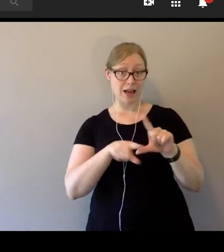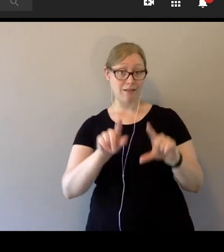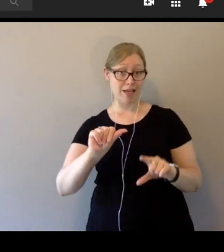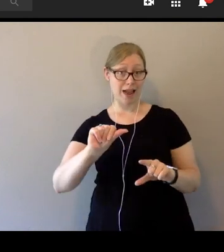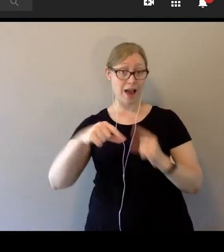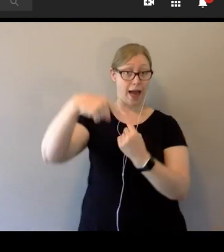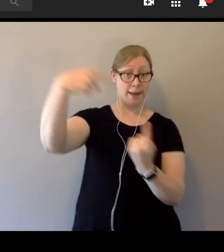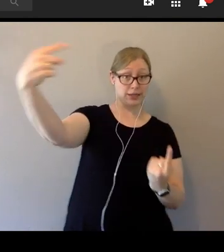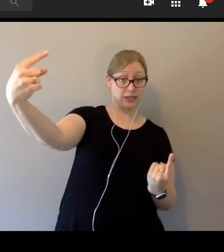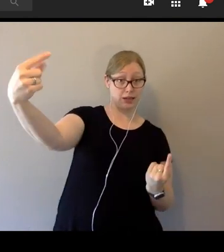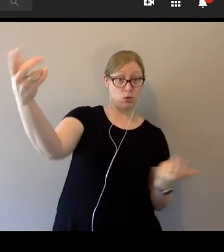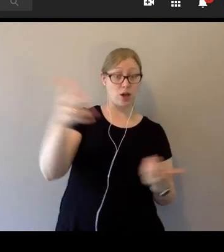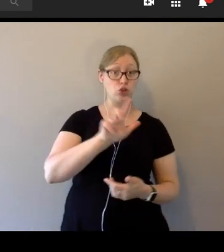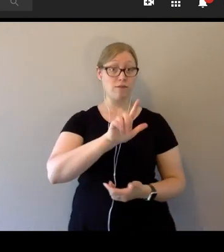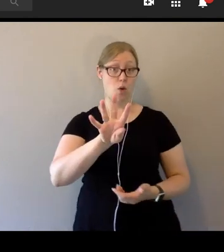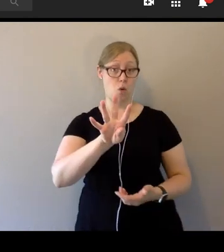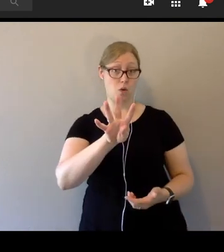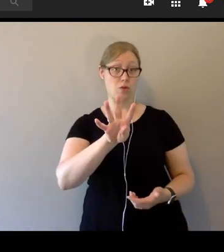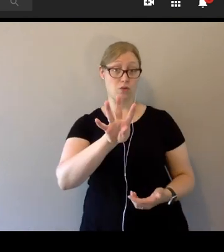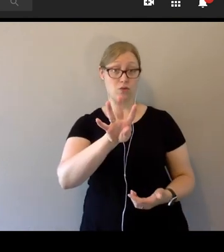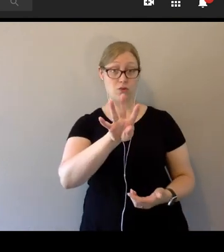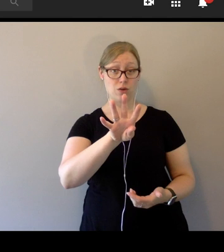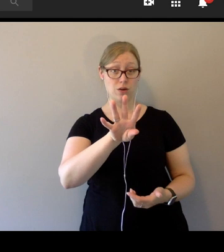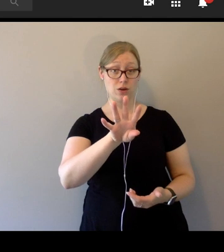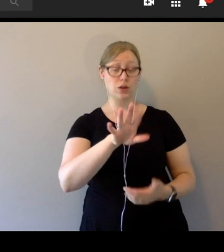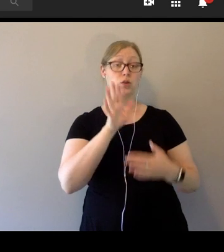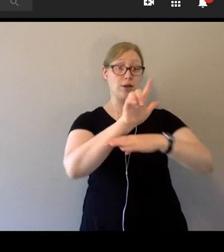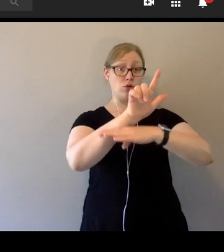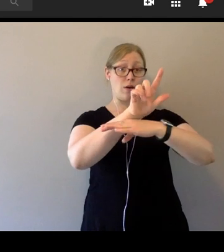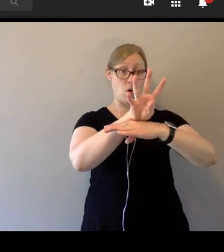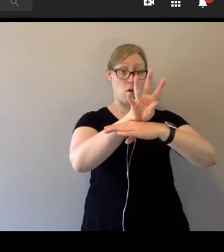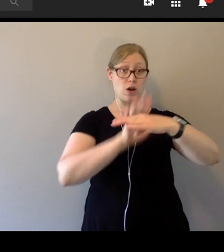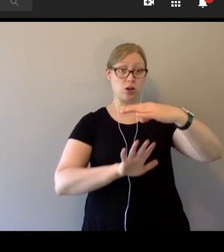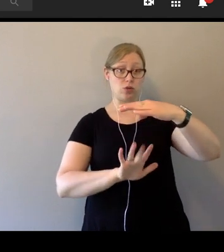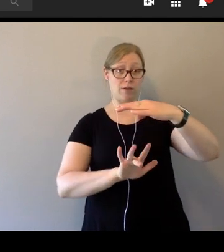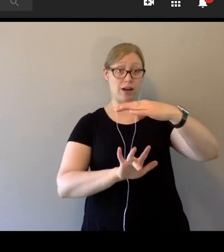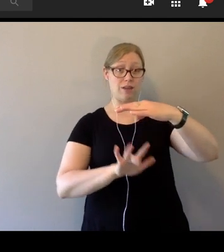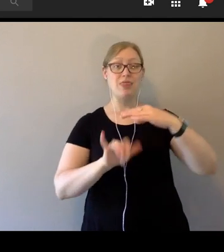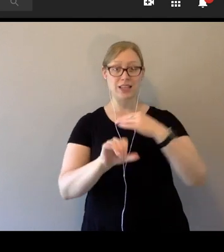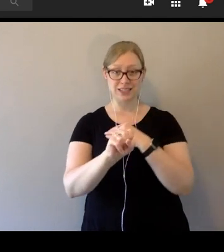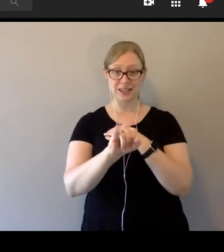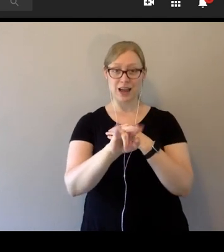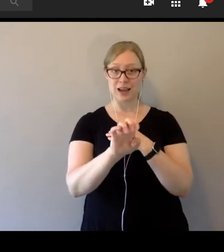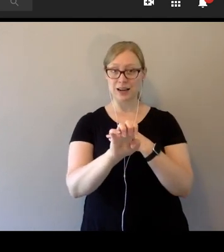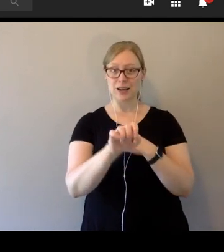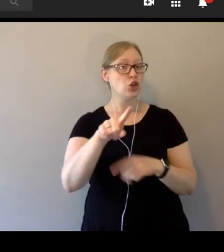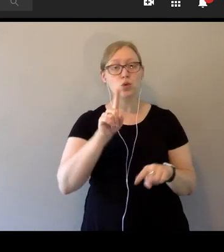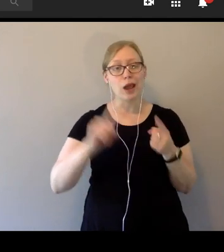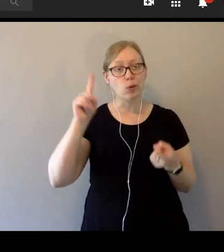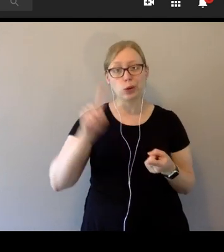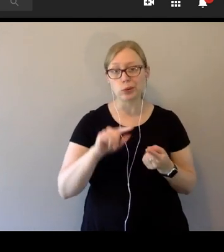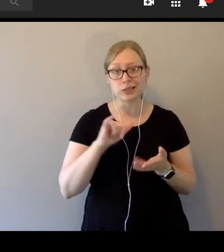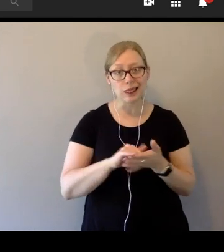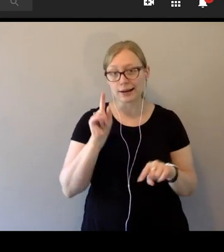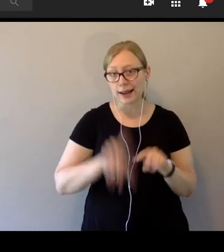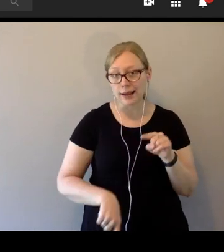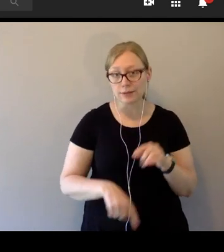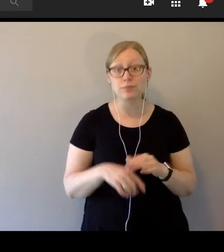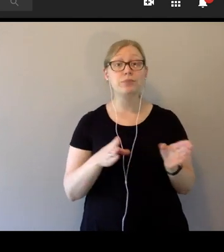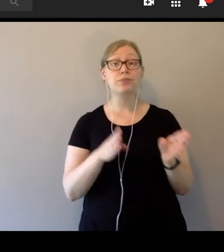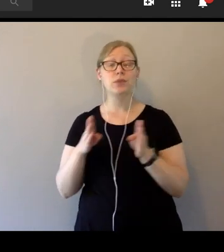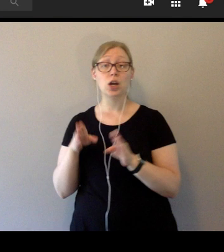is 24. So this would be 24 over 25 would be the sine. That does not reduce. The cosine is the adjacent